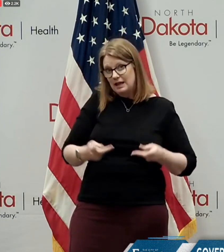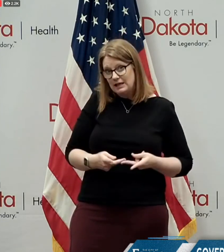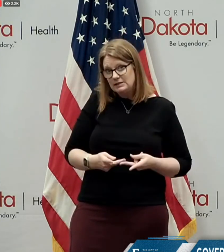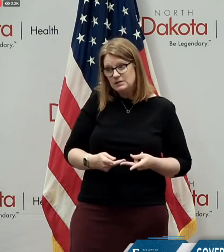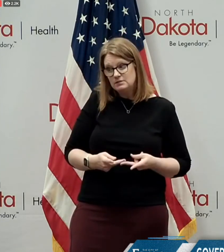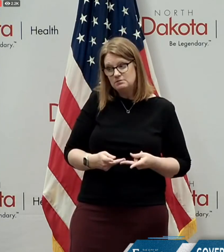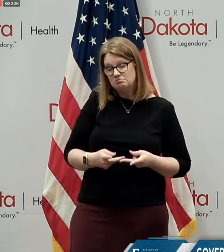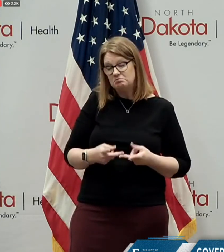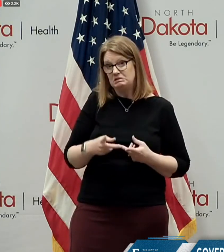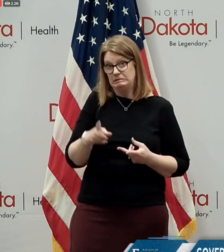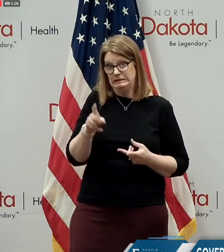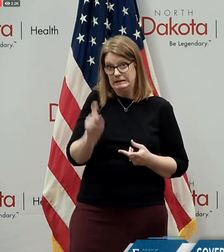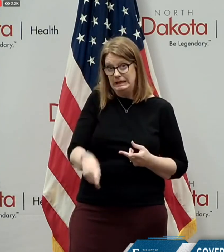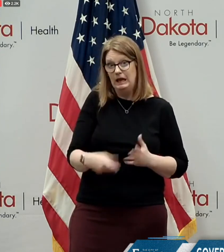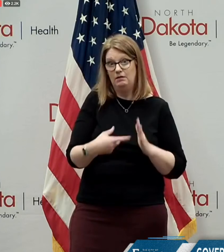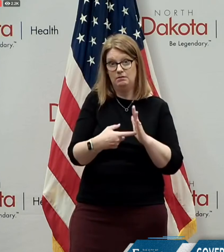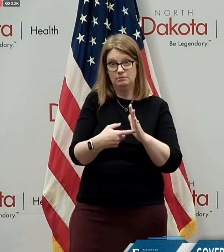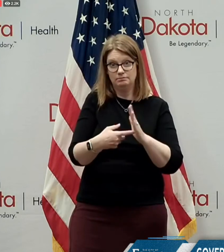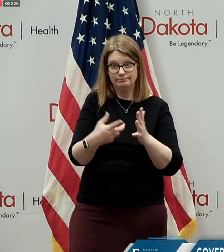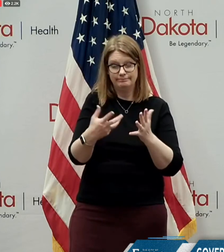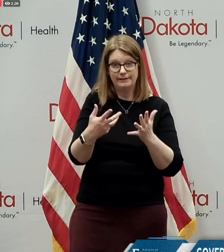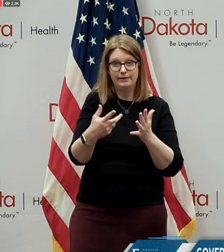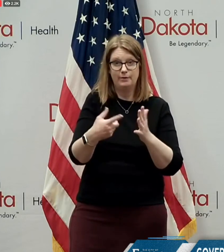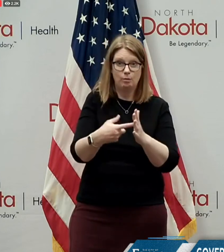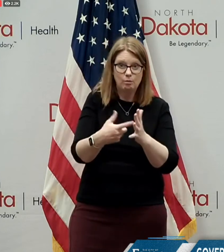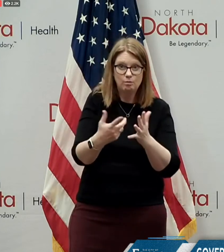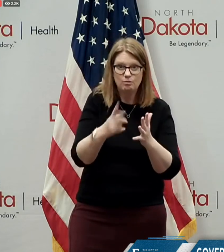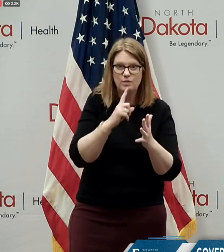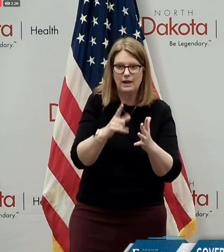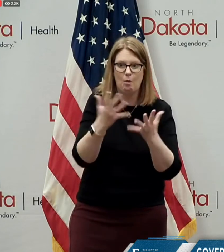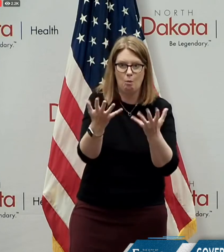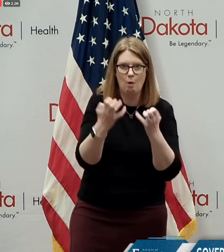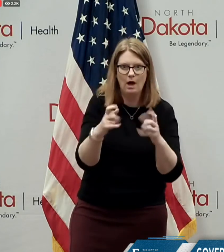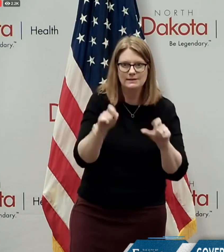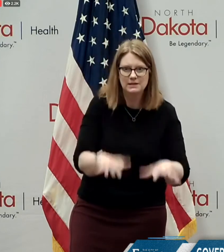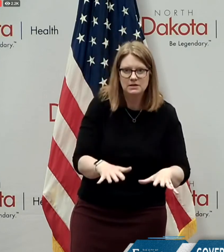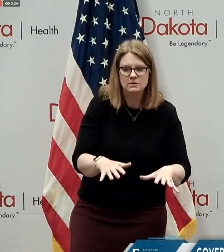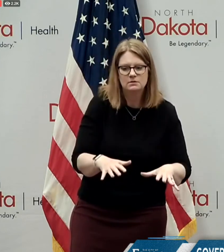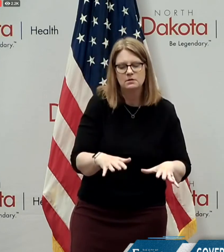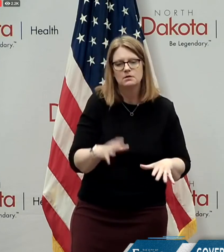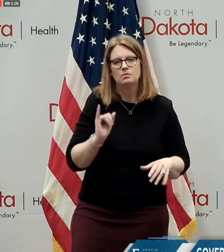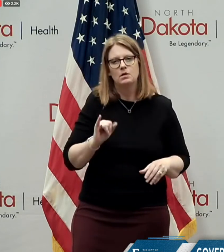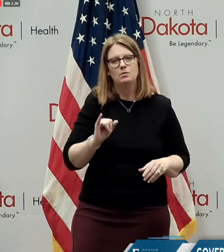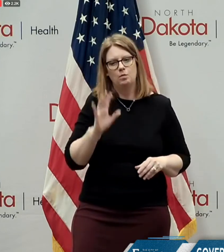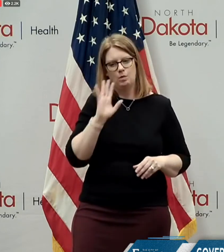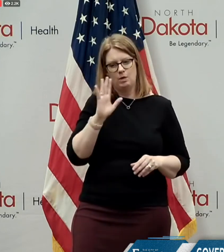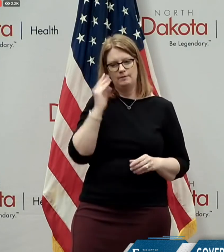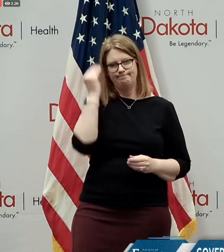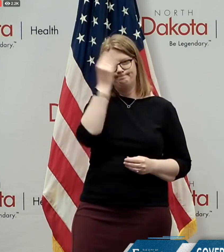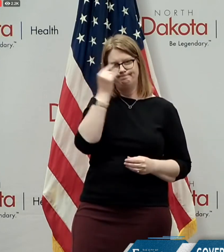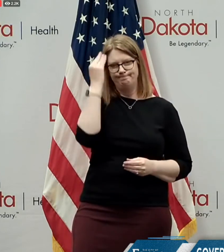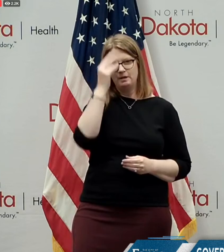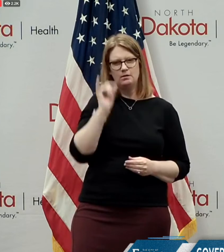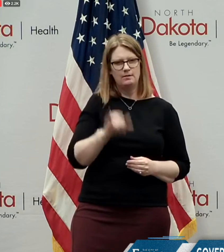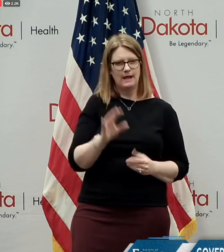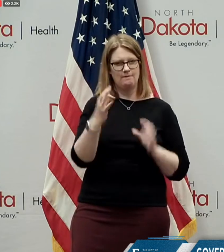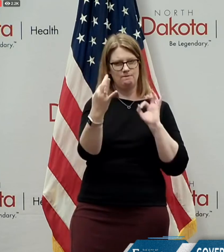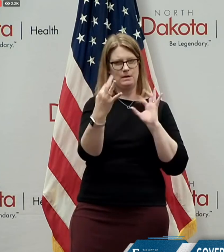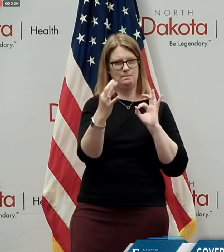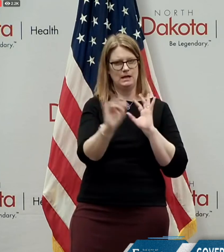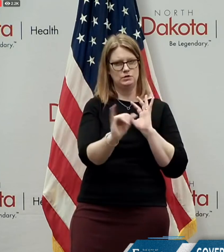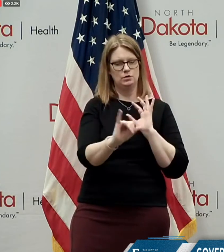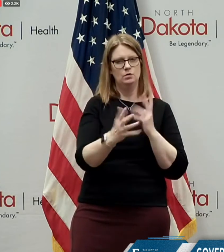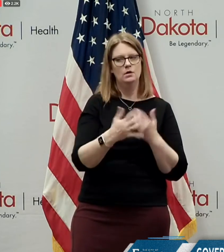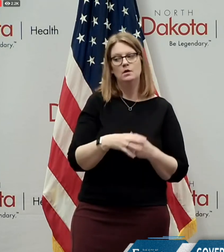inherent demand where people want more testing, we want to listen to that because again, as I said at the beginning, there as we know from